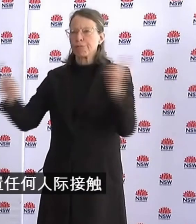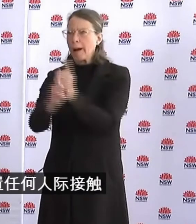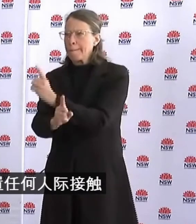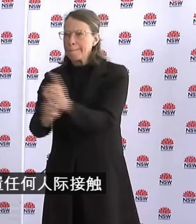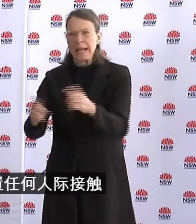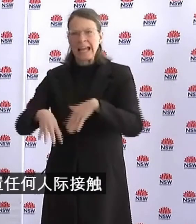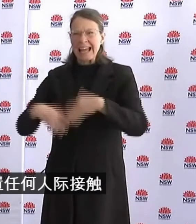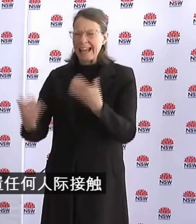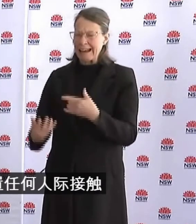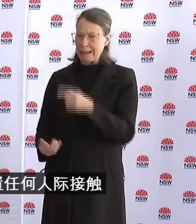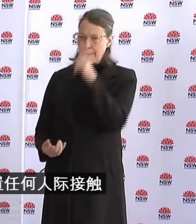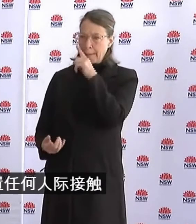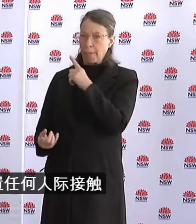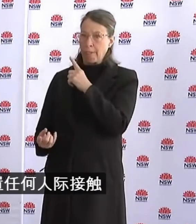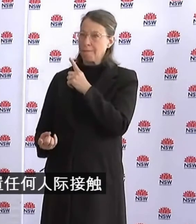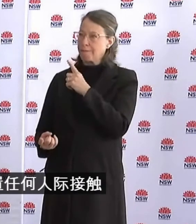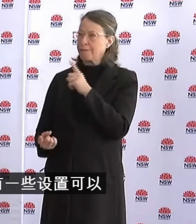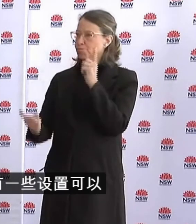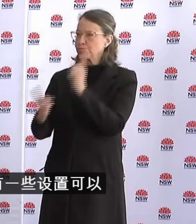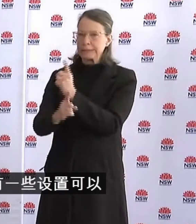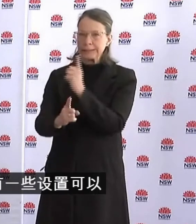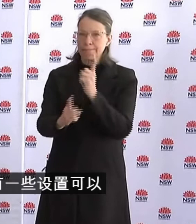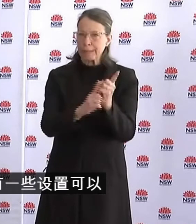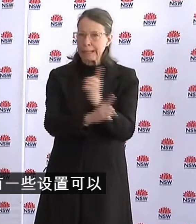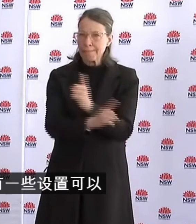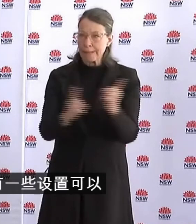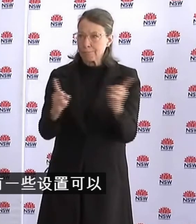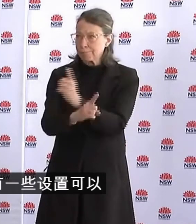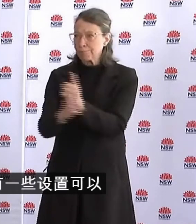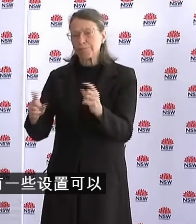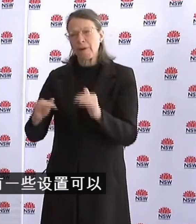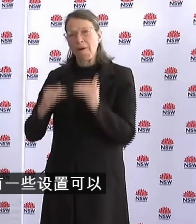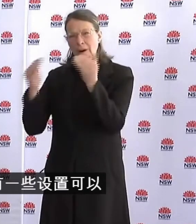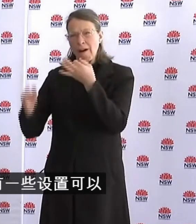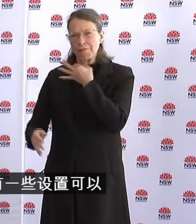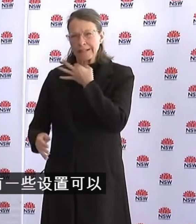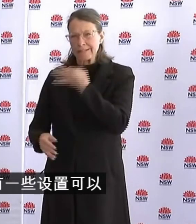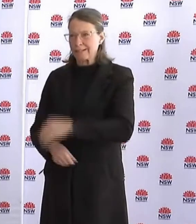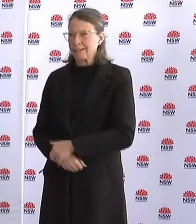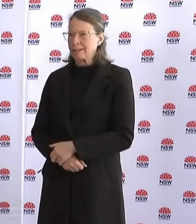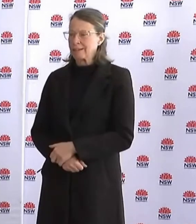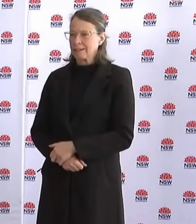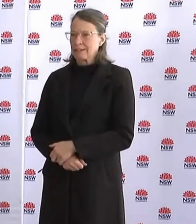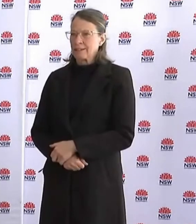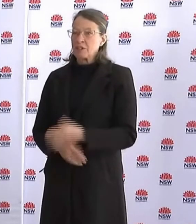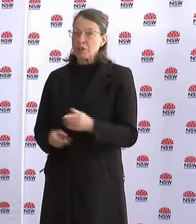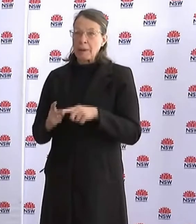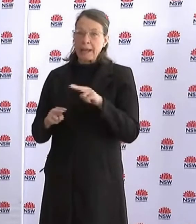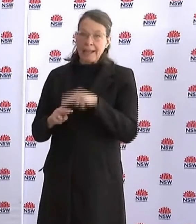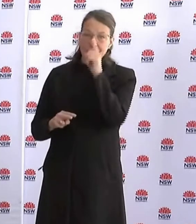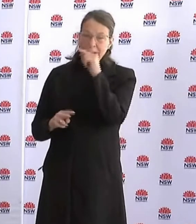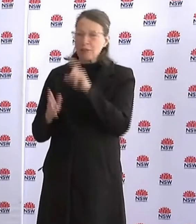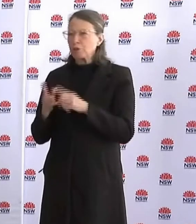human contact outside of the household at this stage is a high-risk setting. So if there are settings where things can be undertaken with as